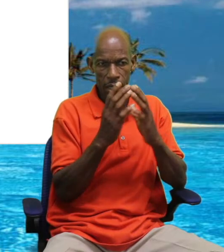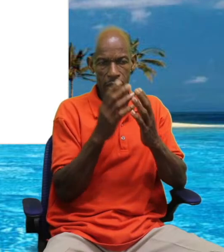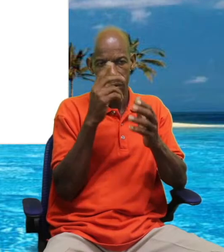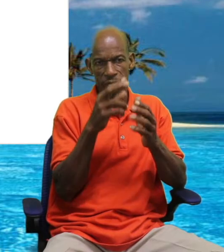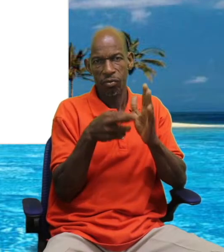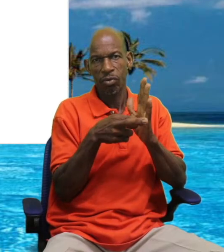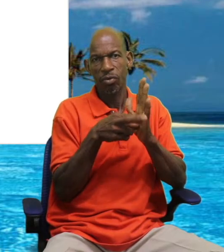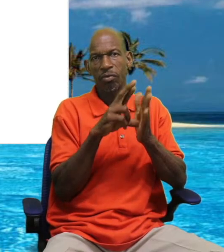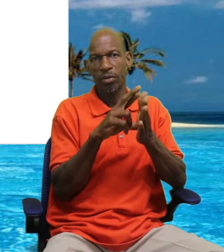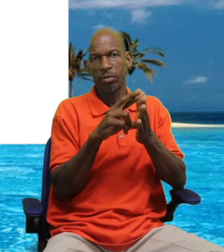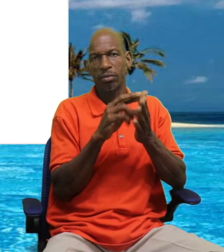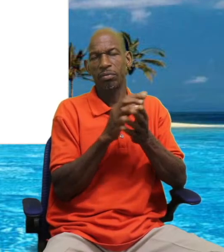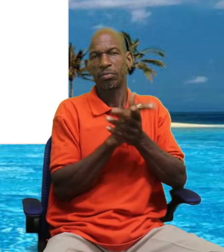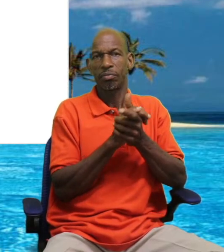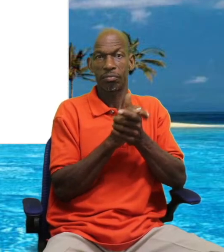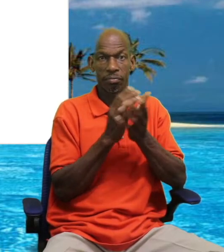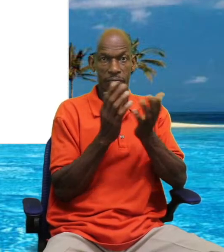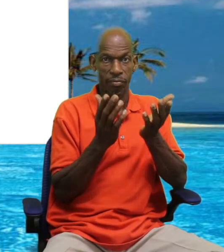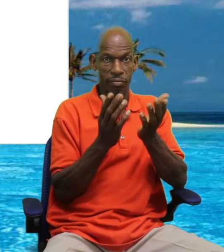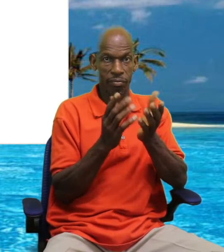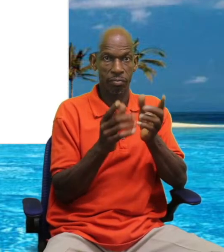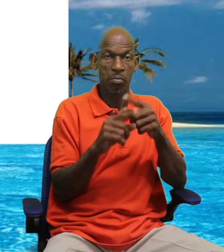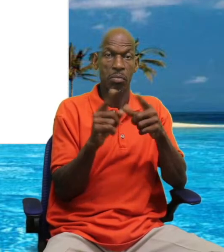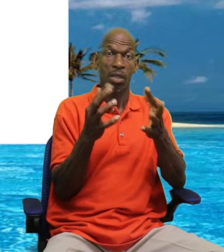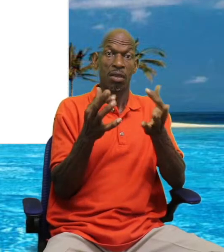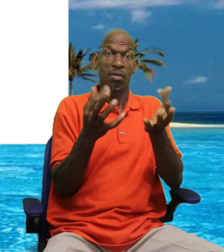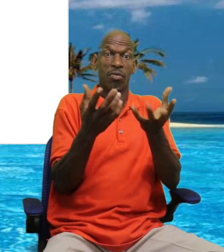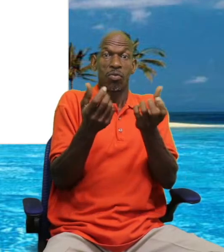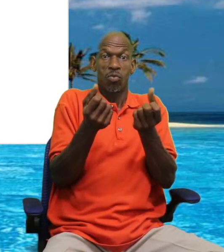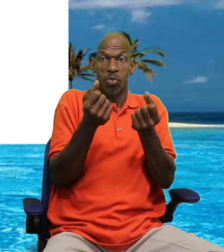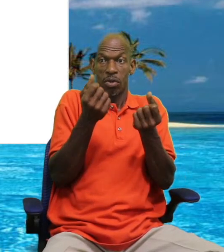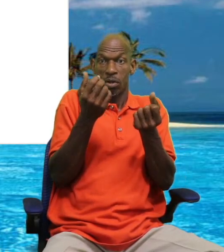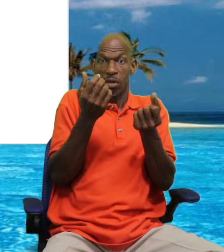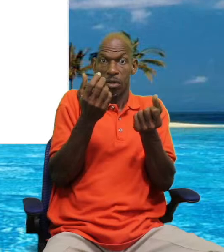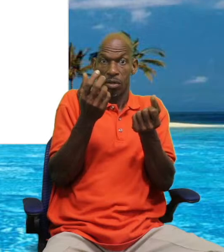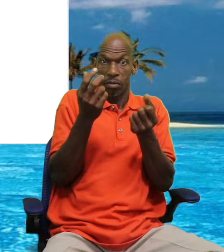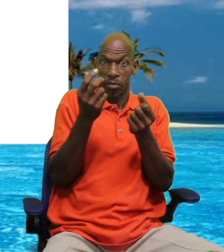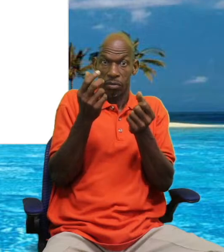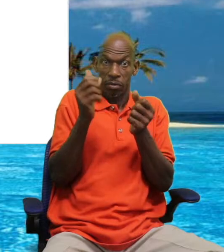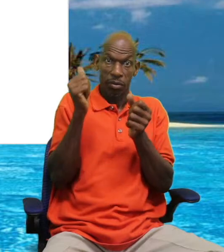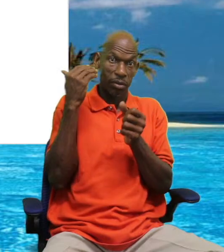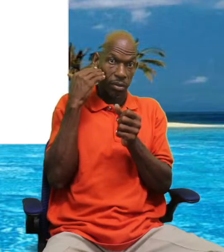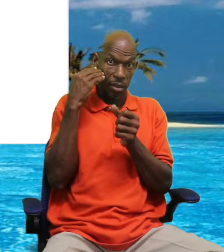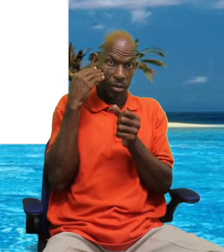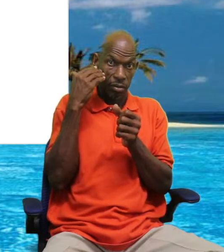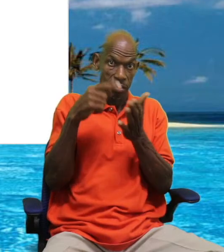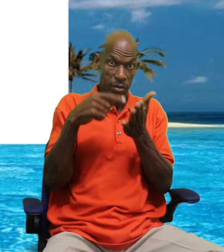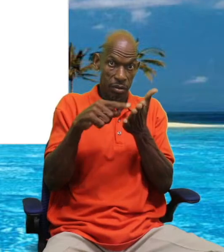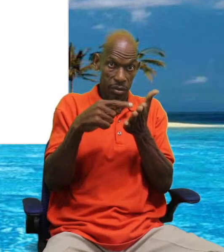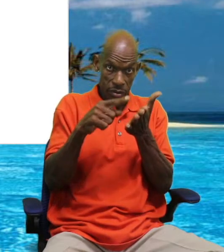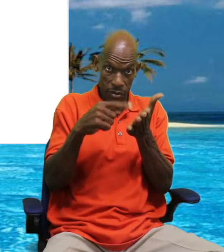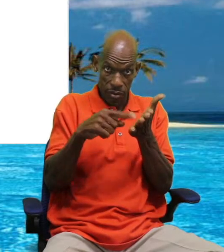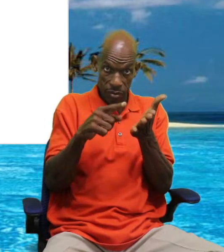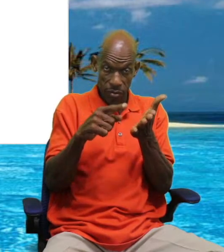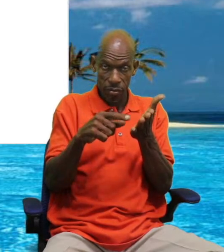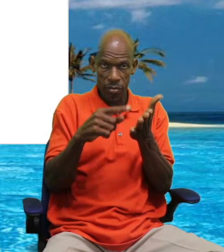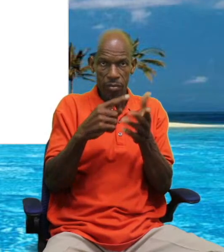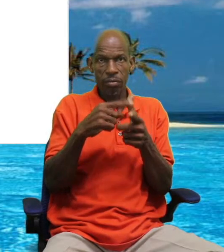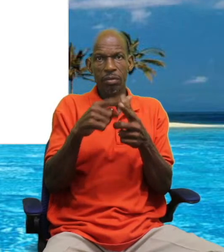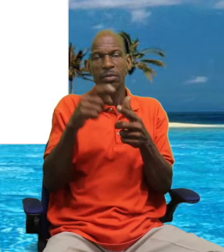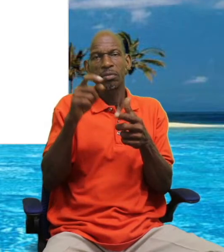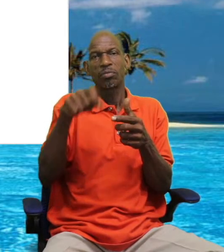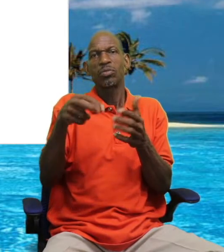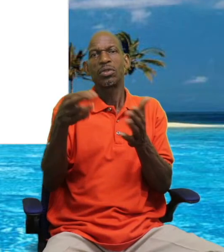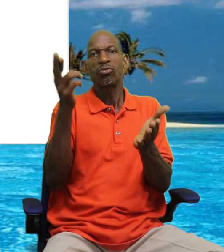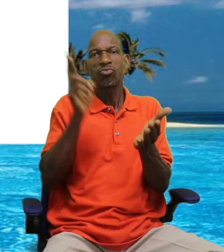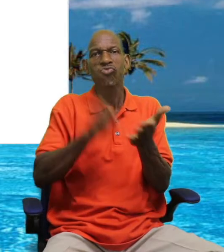feedback, that means to get any feedback from me, you need to register with us to get that